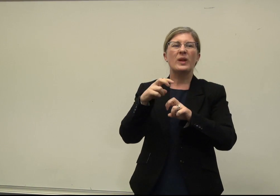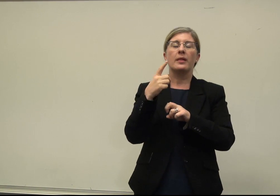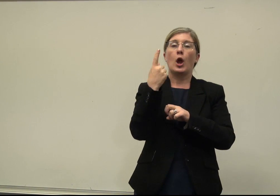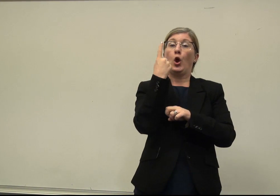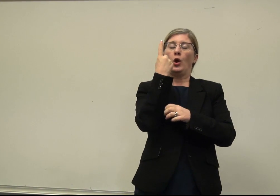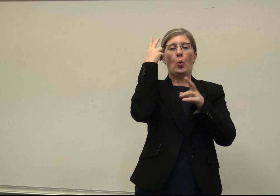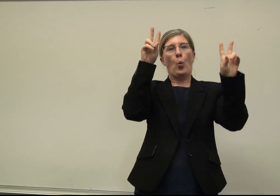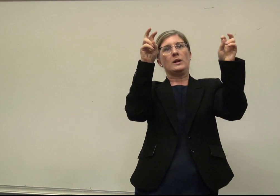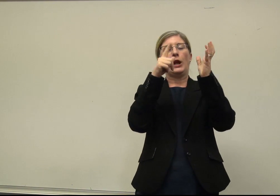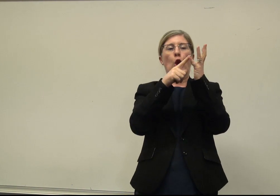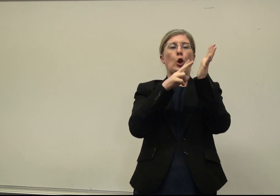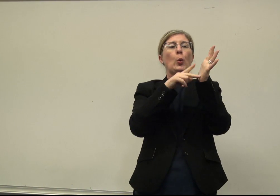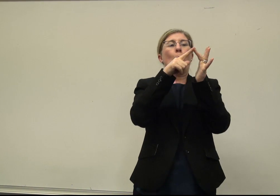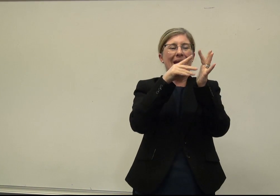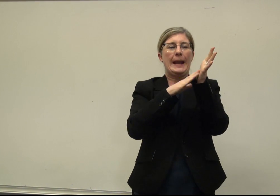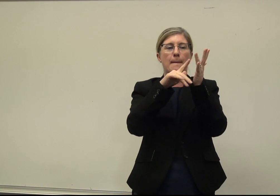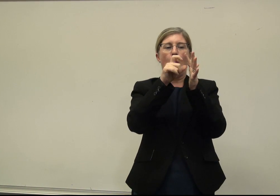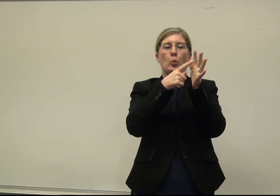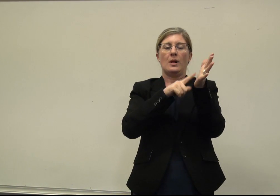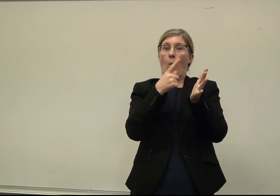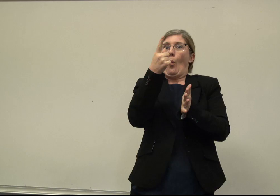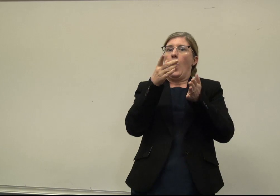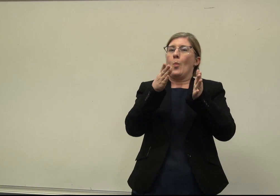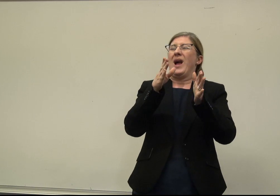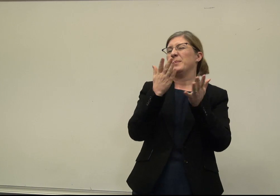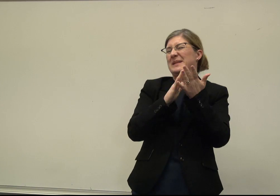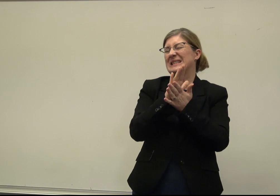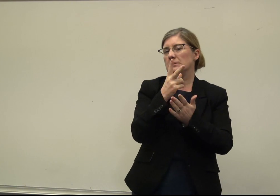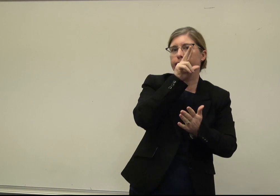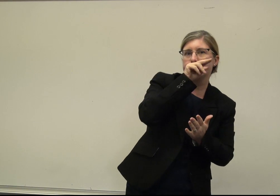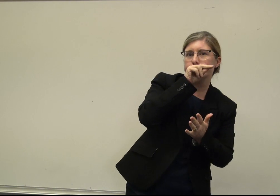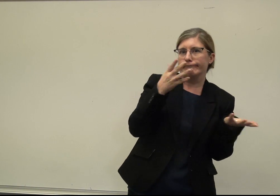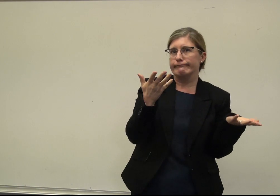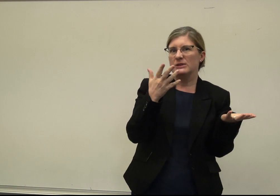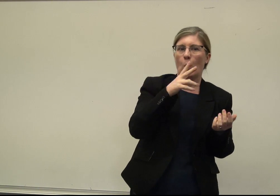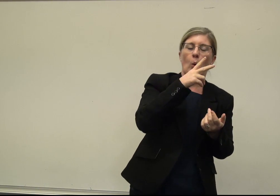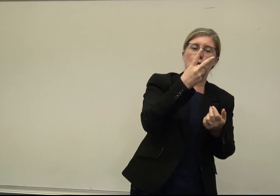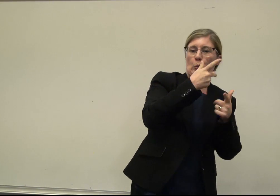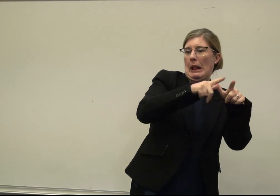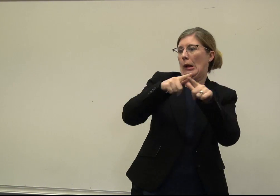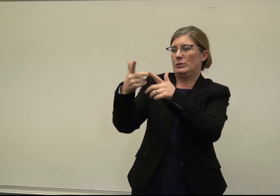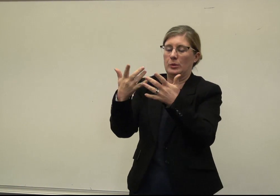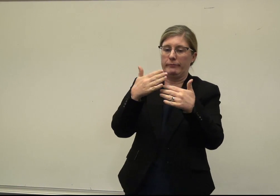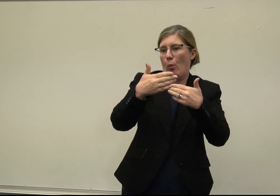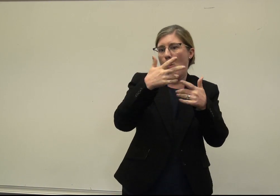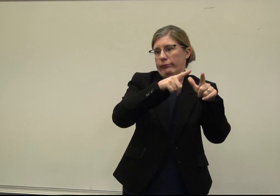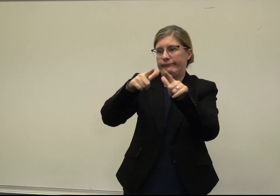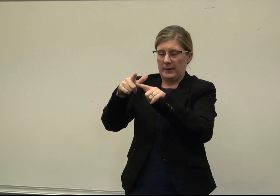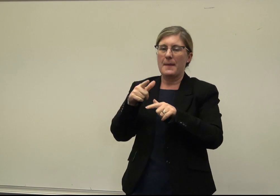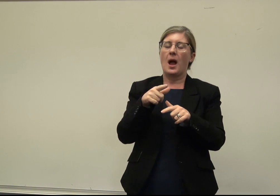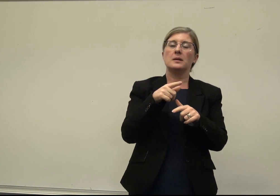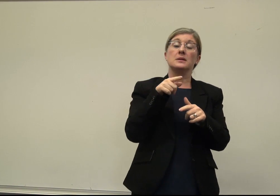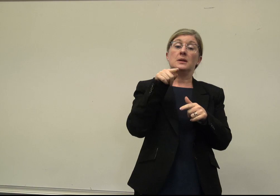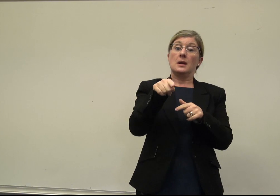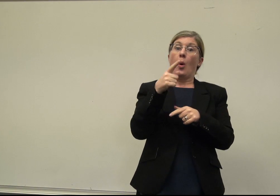doesn't matter which languages the bilingual child uses or learns, because it's the fact of having